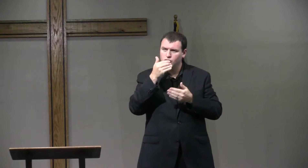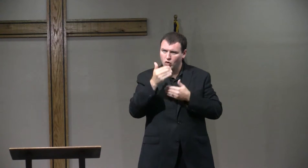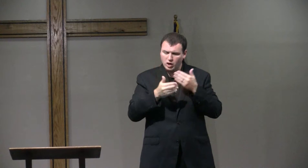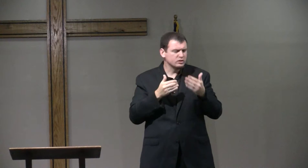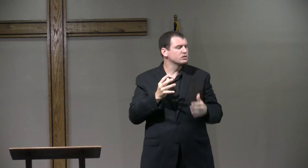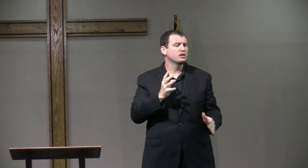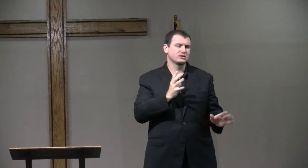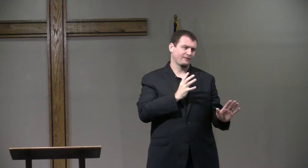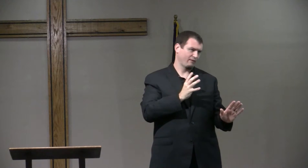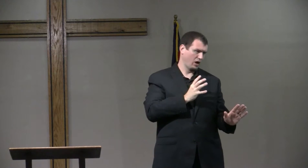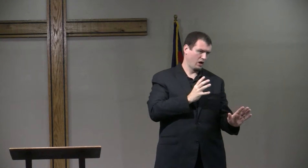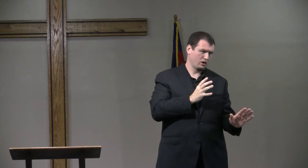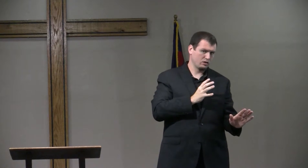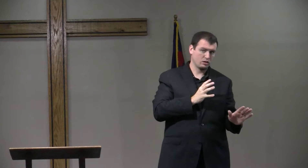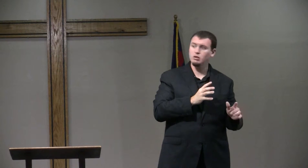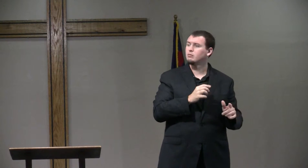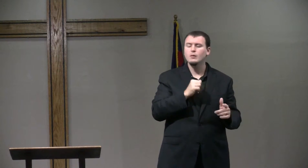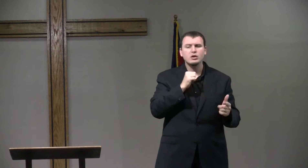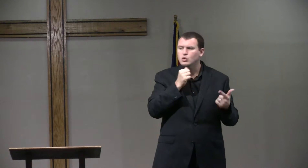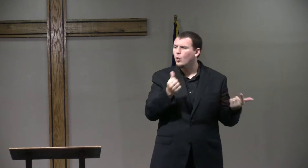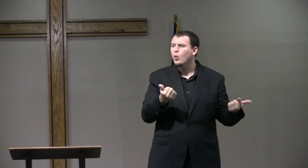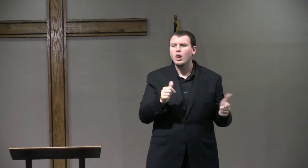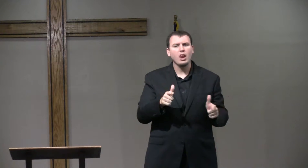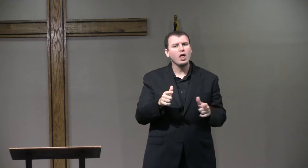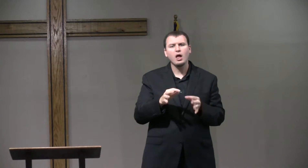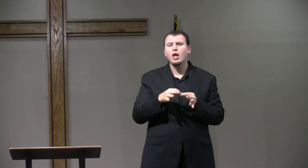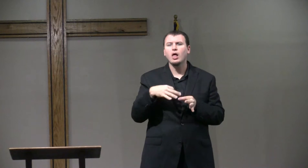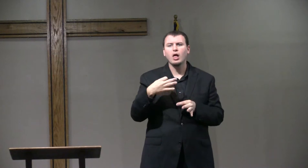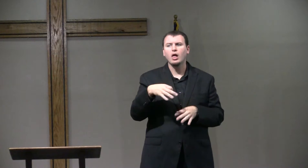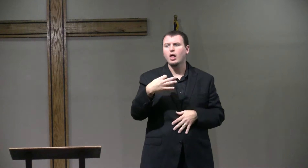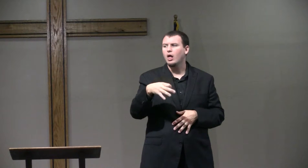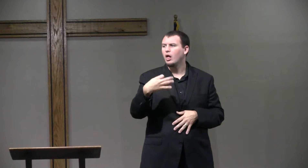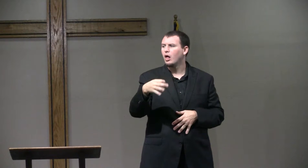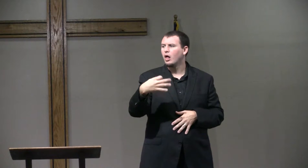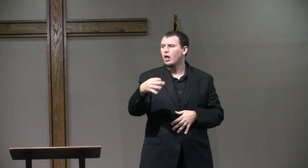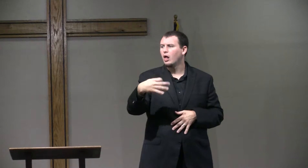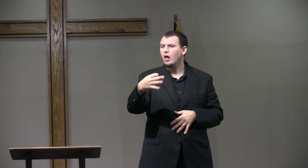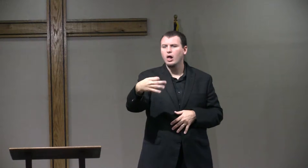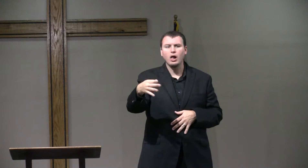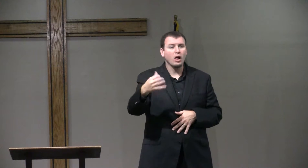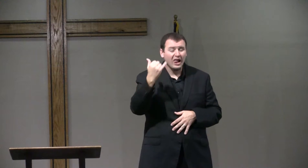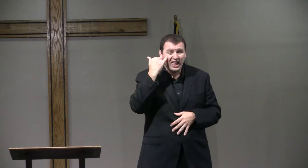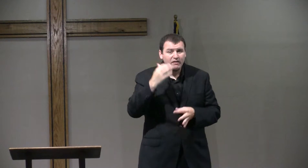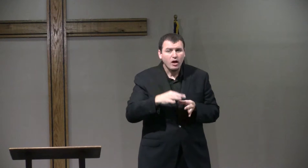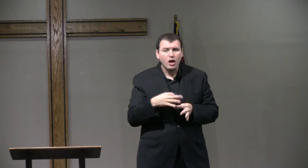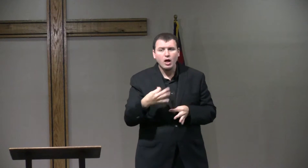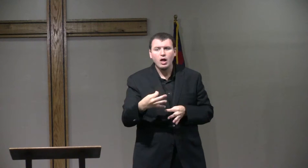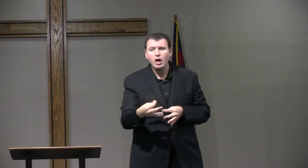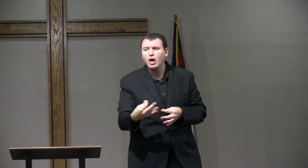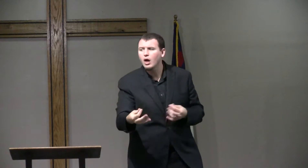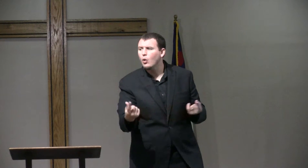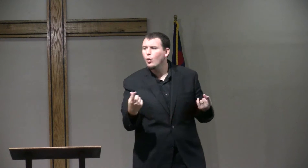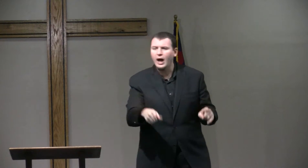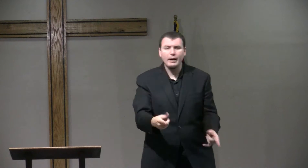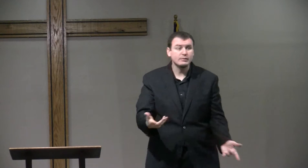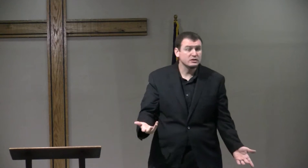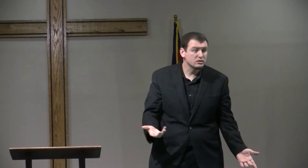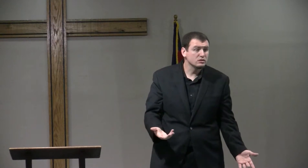you need time to think about it. That's fine, but not to put it off for a very long time. What